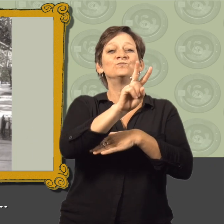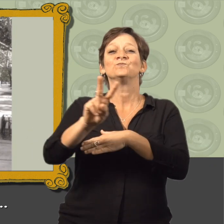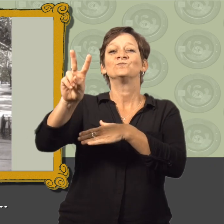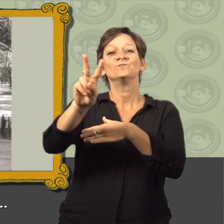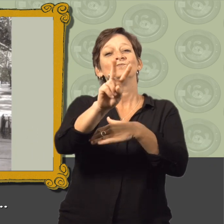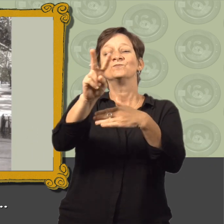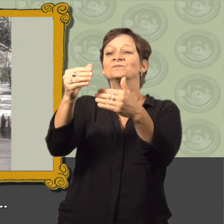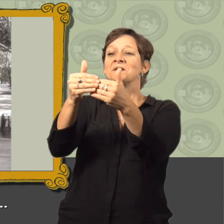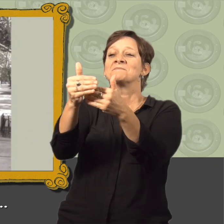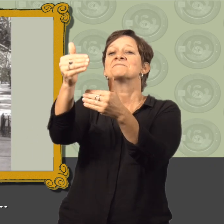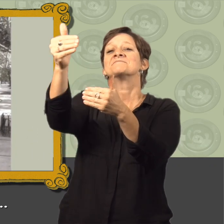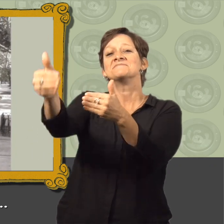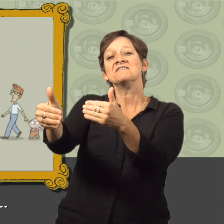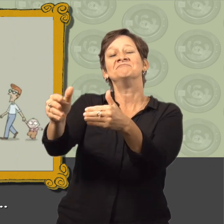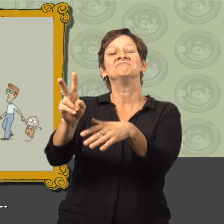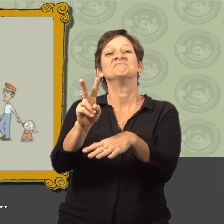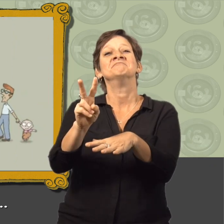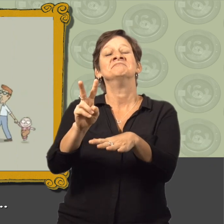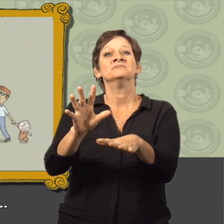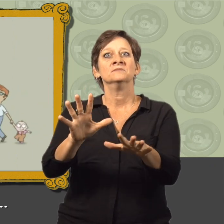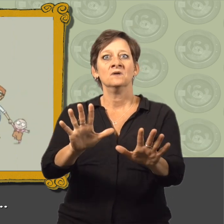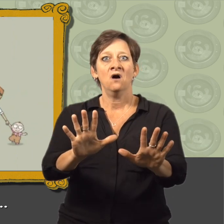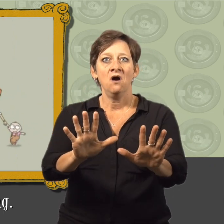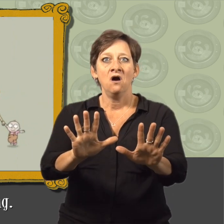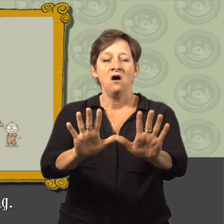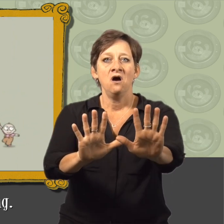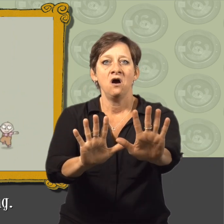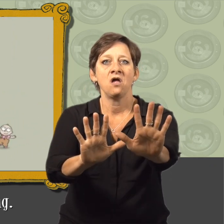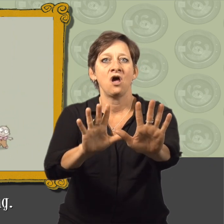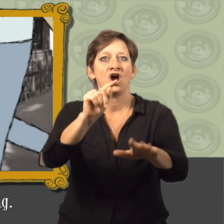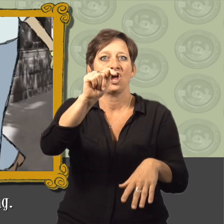But a block or so later